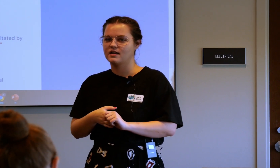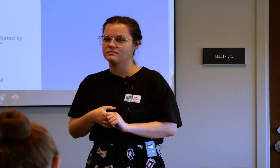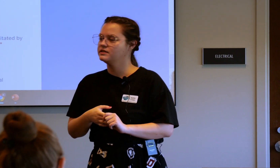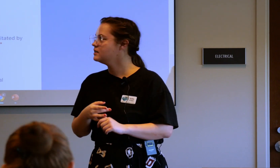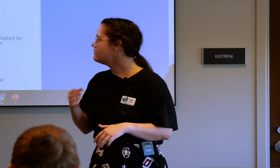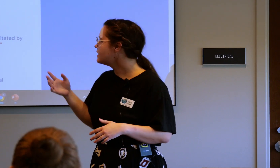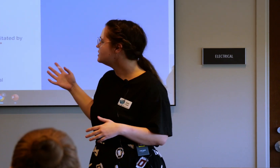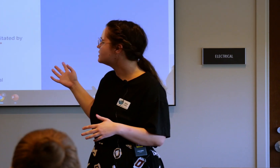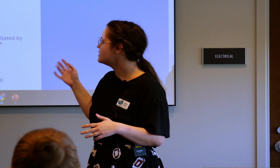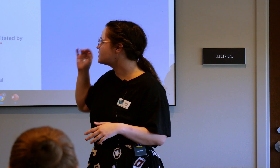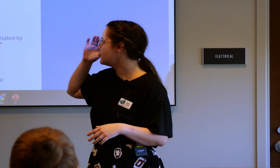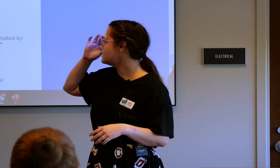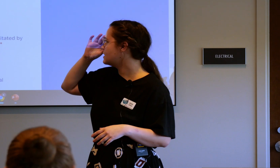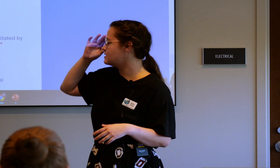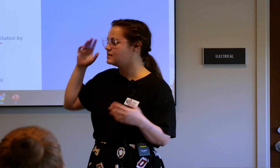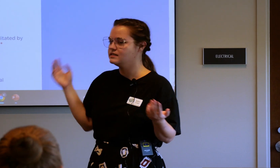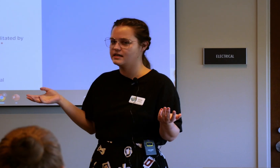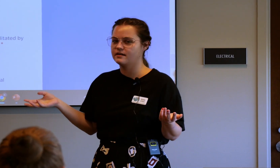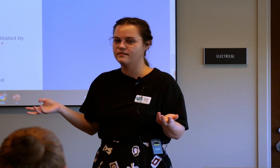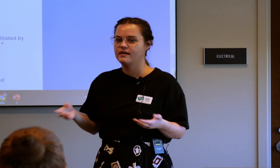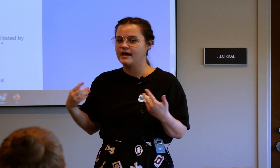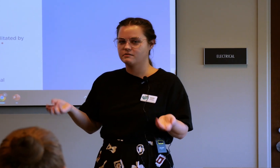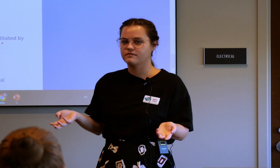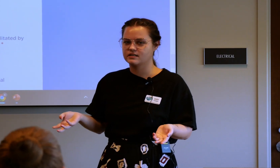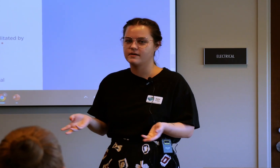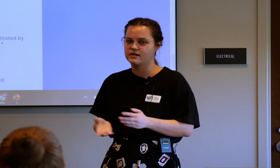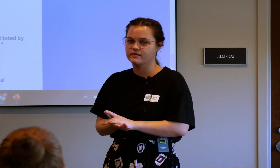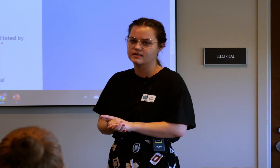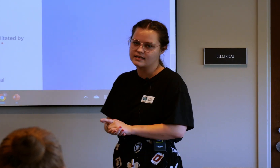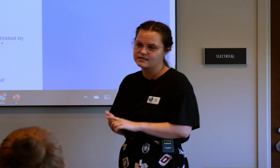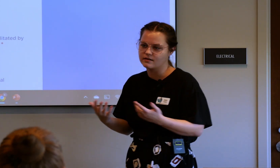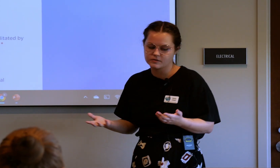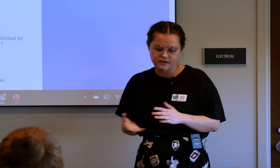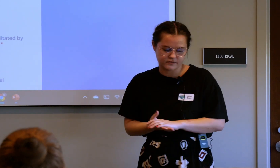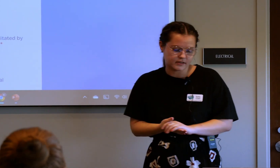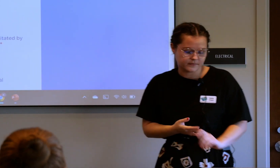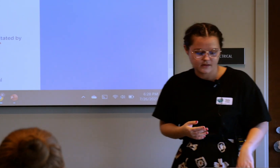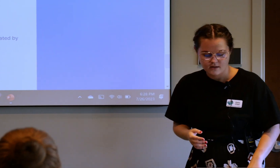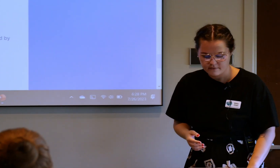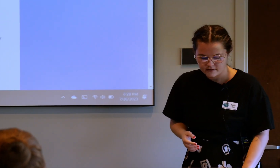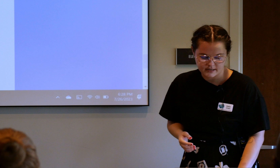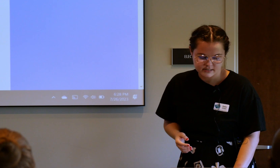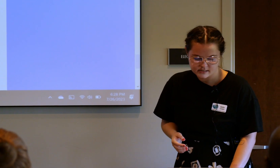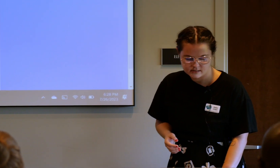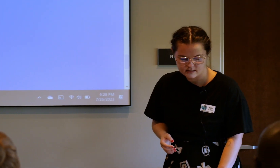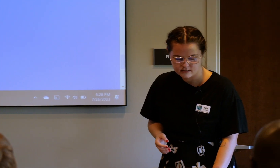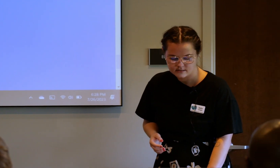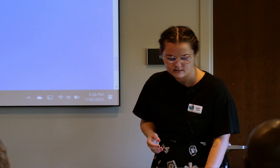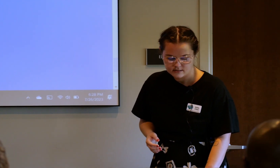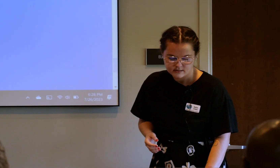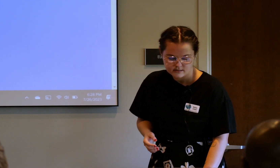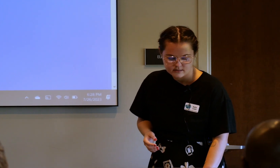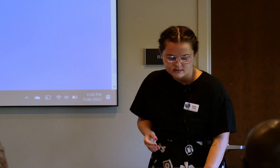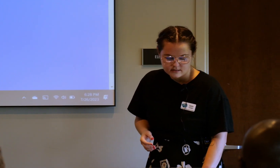that to your advantage and explaining to us in detail how you were affected by COVID, because that's a large part of the grant.